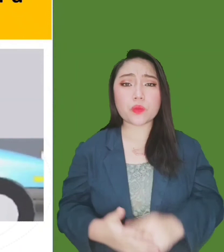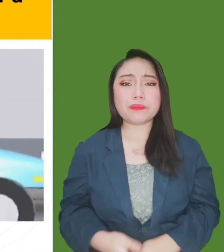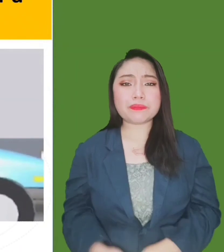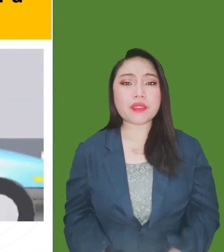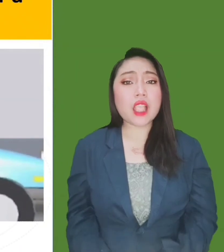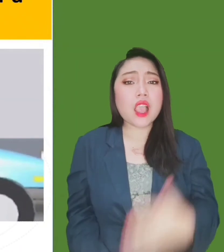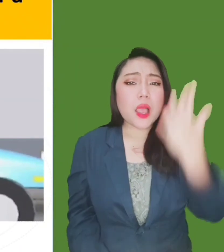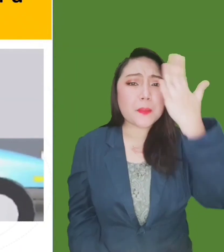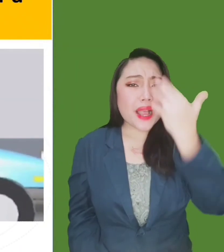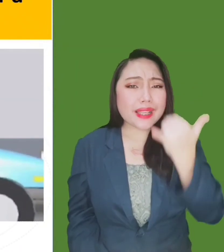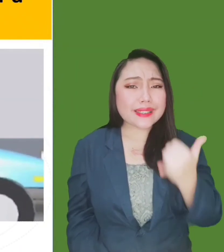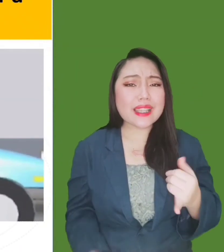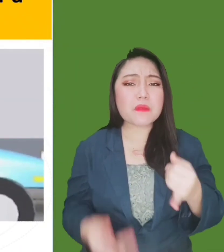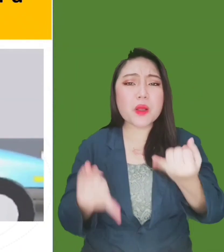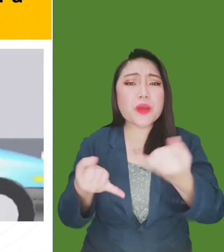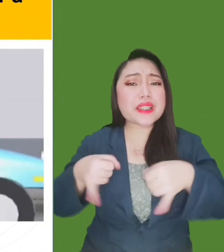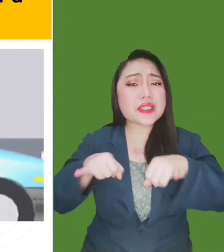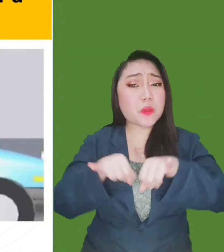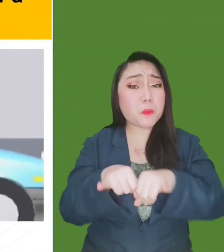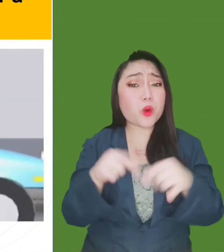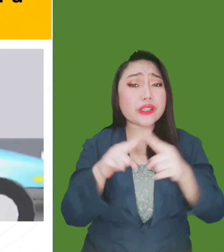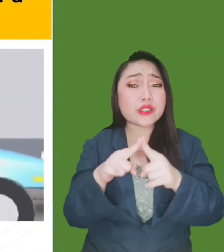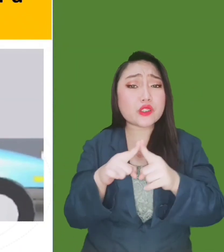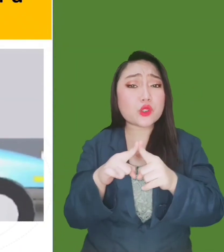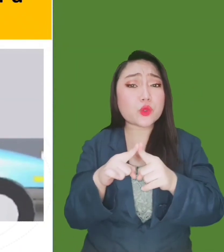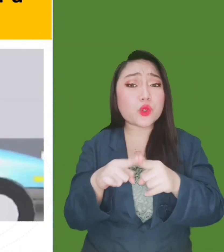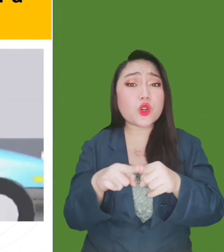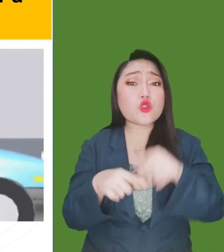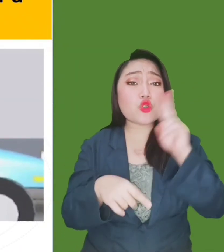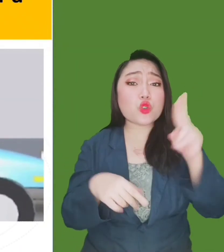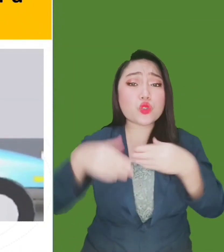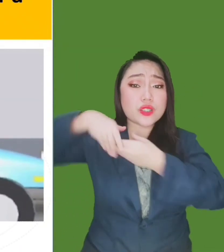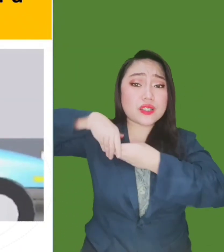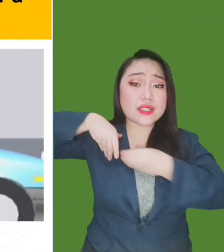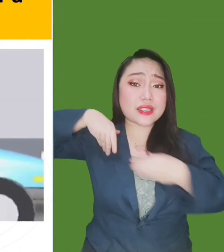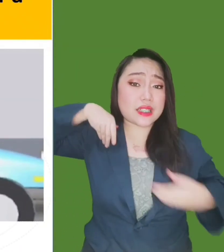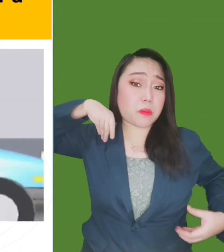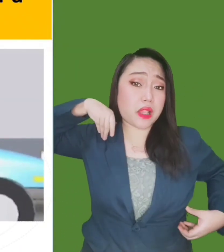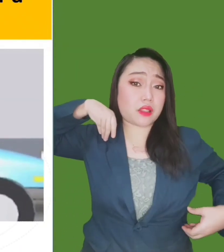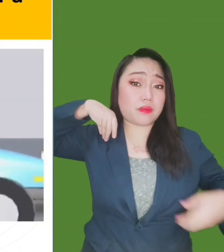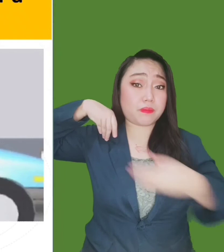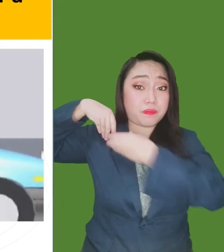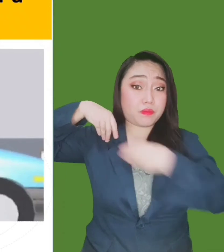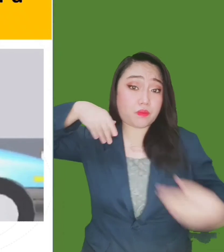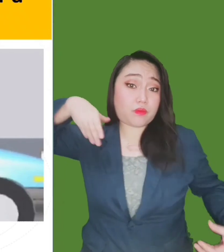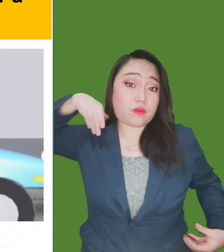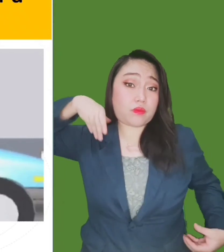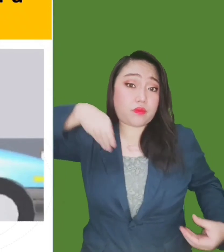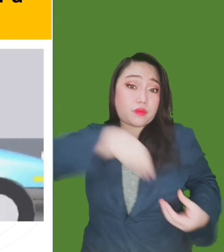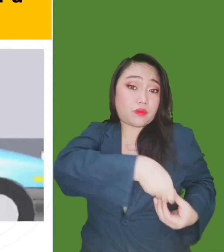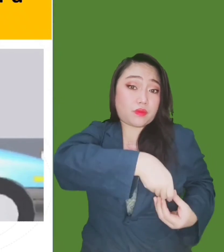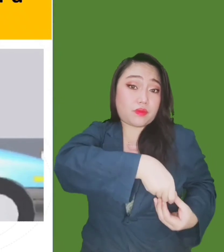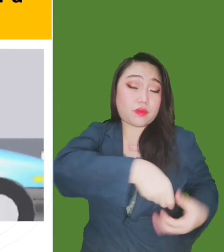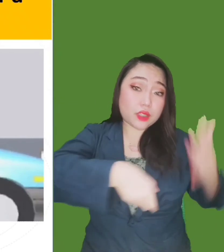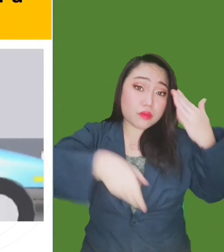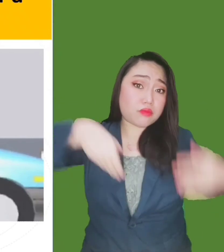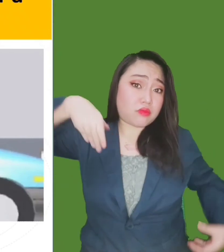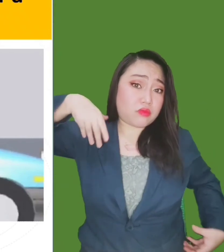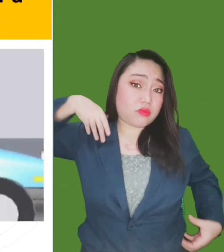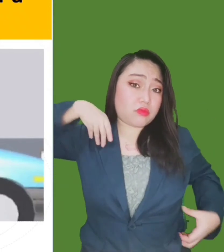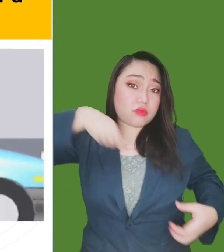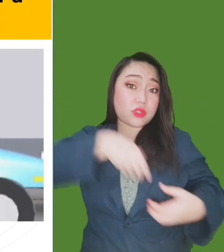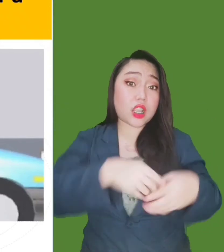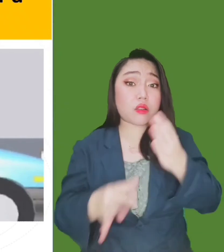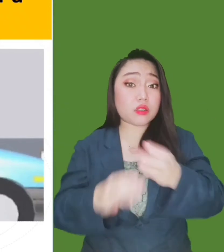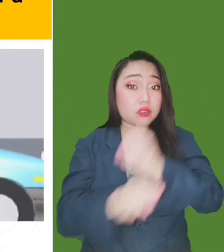Next question. Why is it important to use a seatbelt? A seatbelt